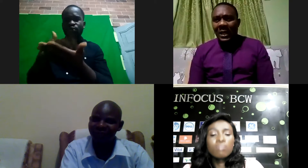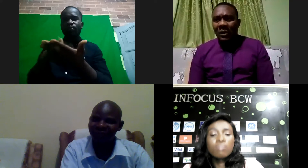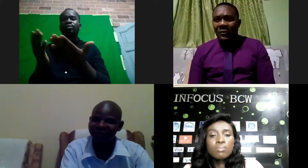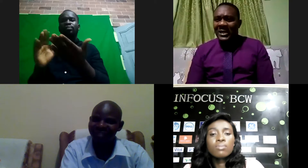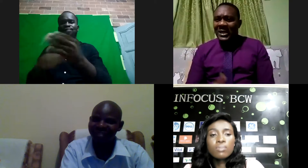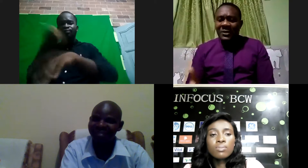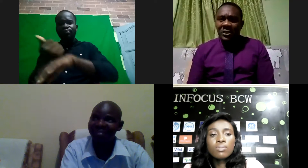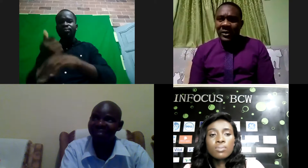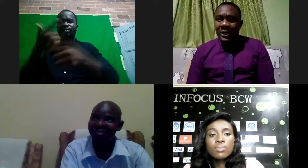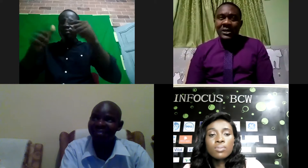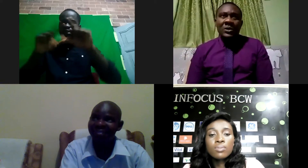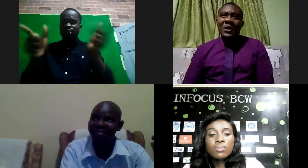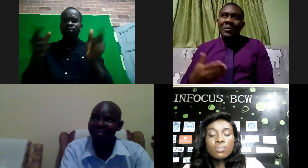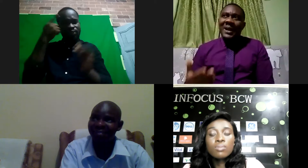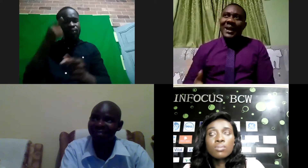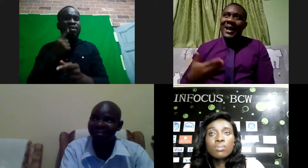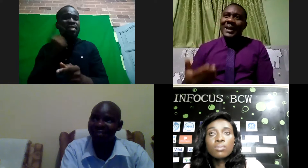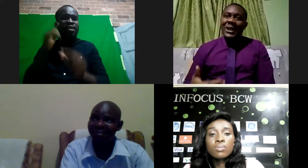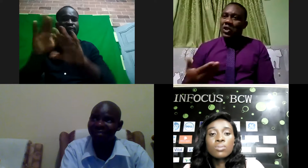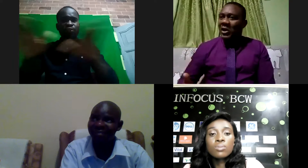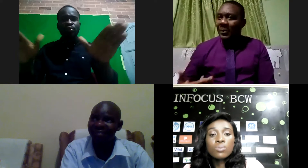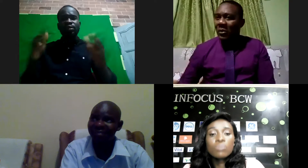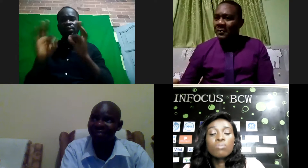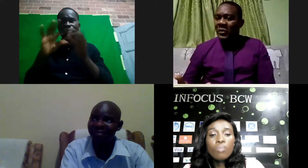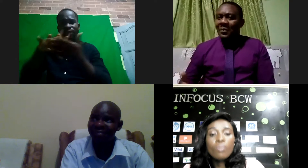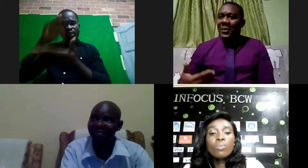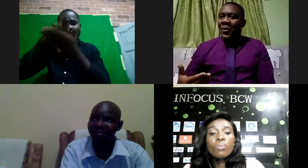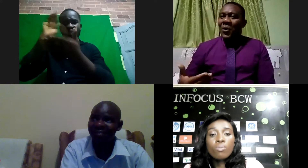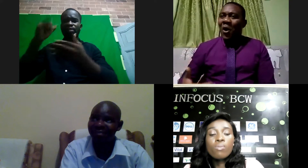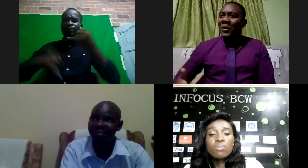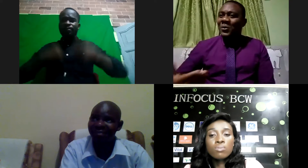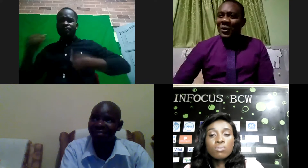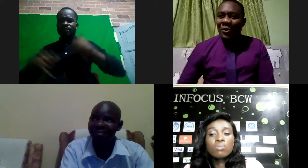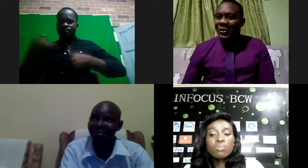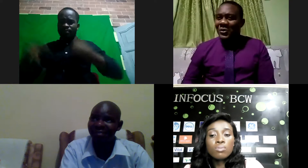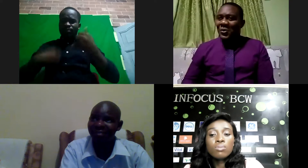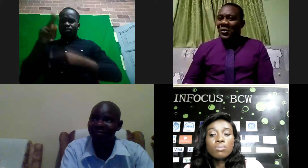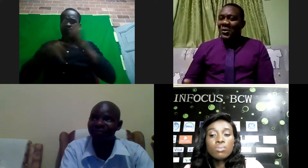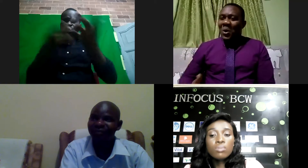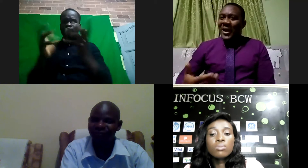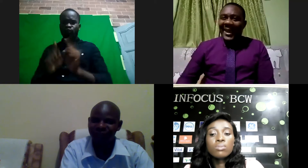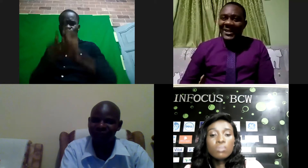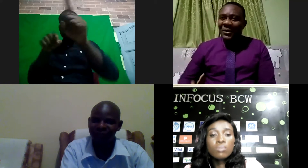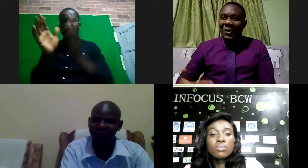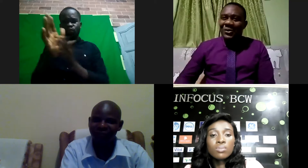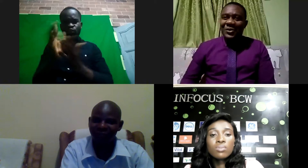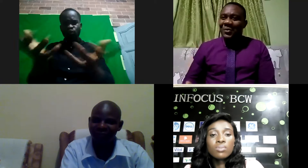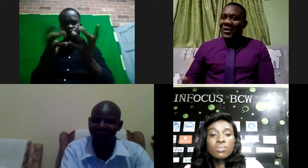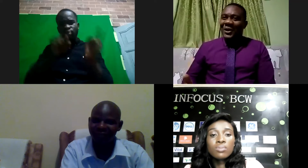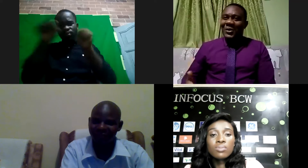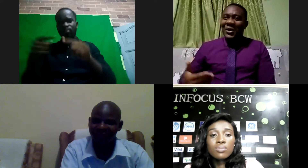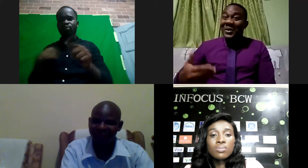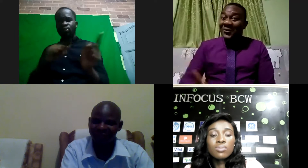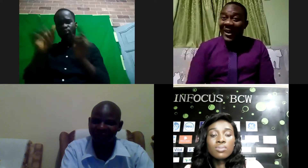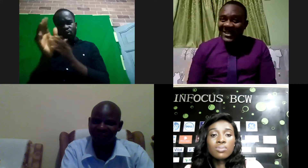sign language for the deaf children. So when you make learning enjoyable, people always want to go to school. When we're kids, we go to school